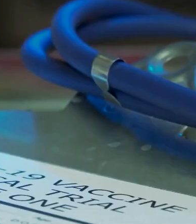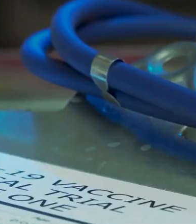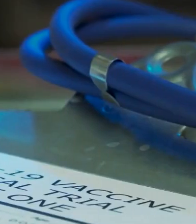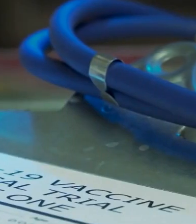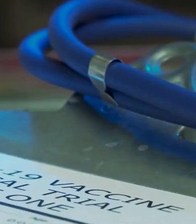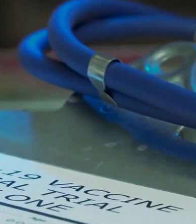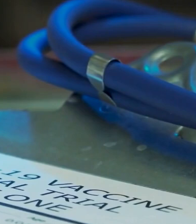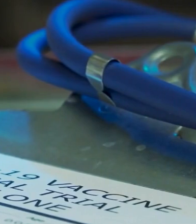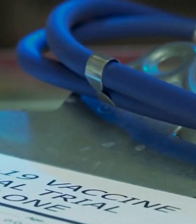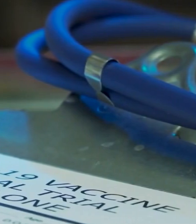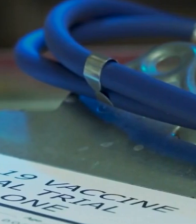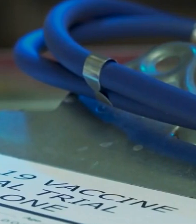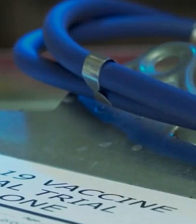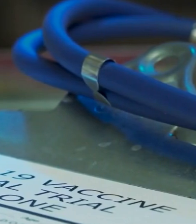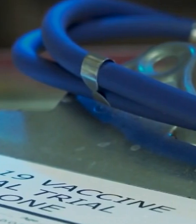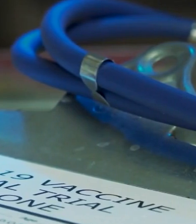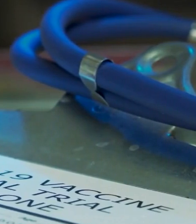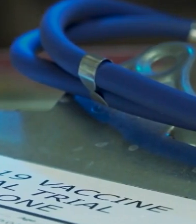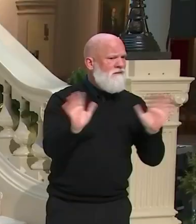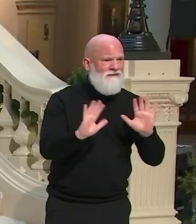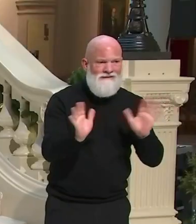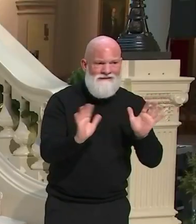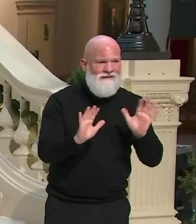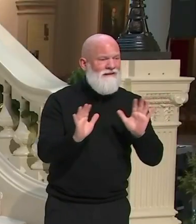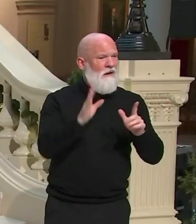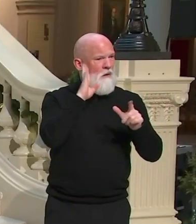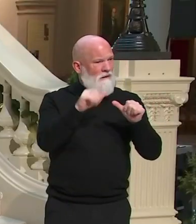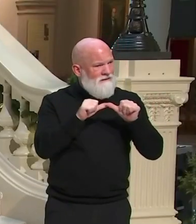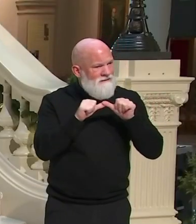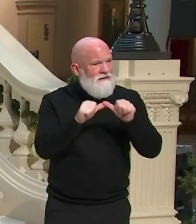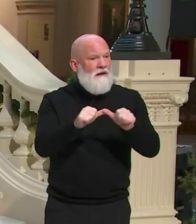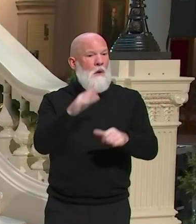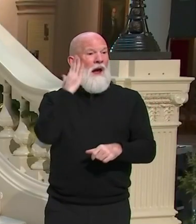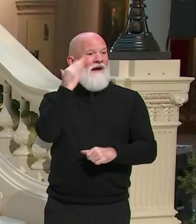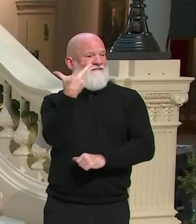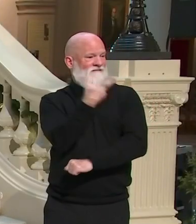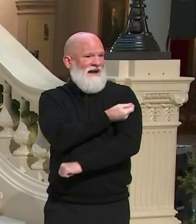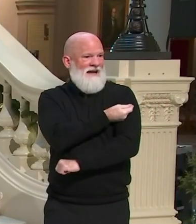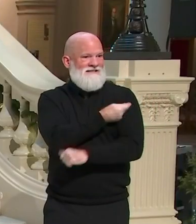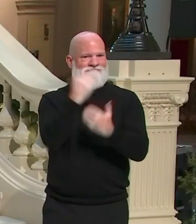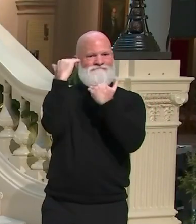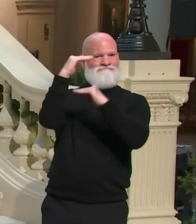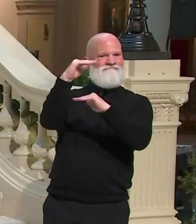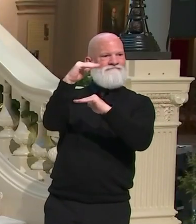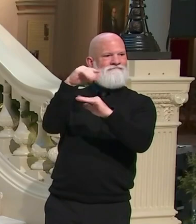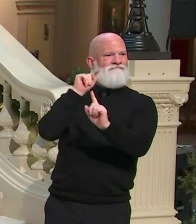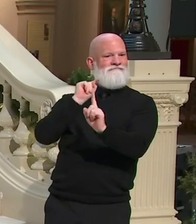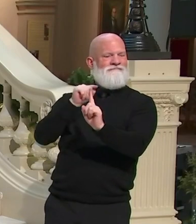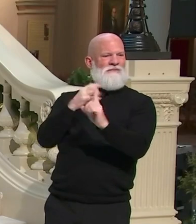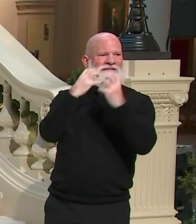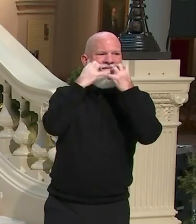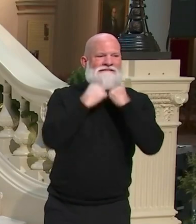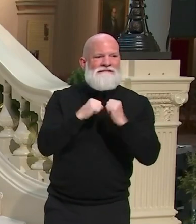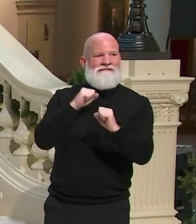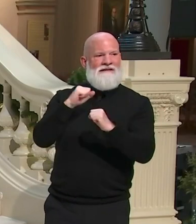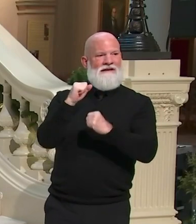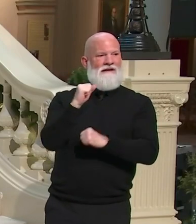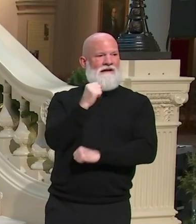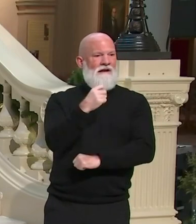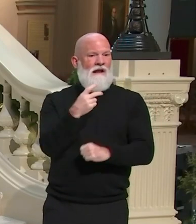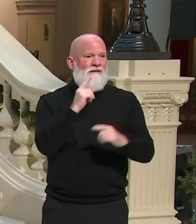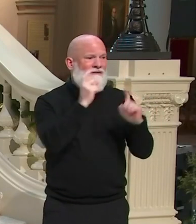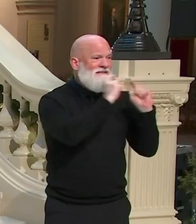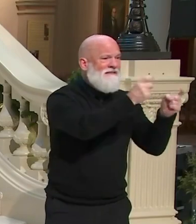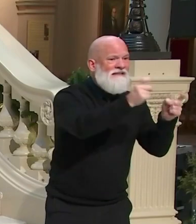The limited amount of vaccine doses we will receive in the coming days will be going to the most vulnerable and those on the